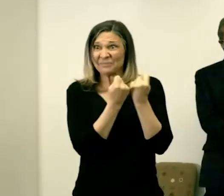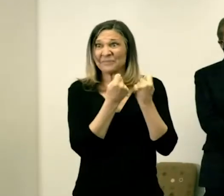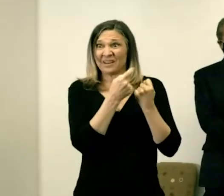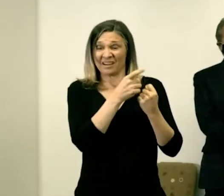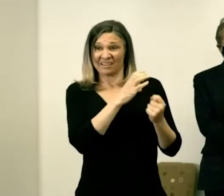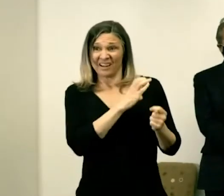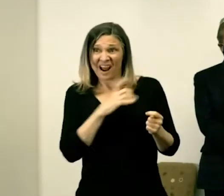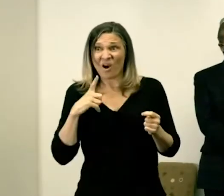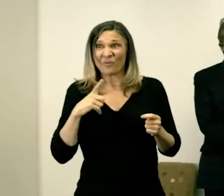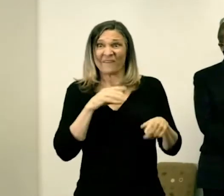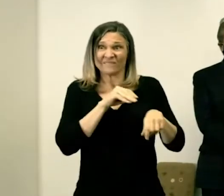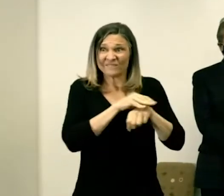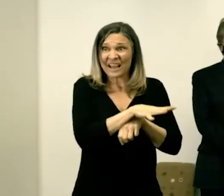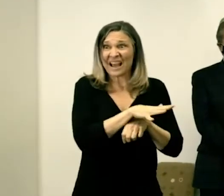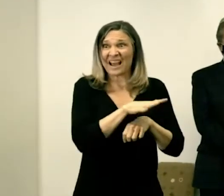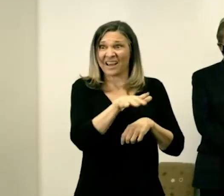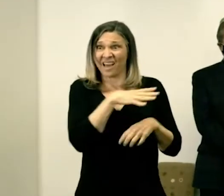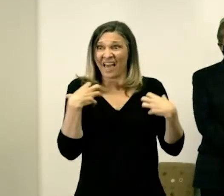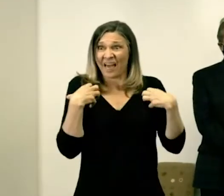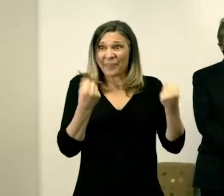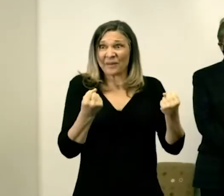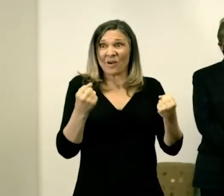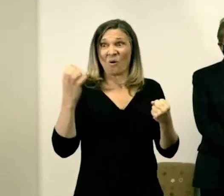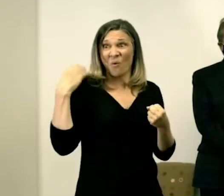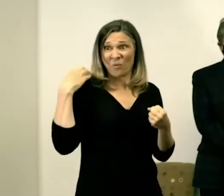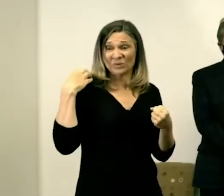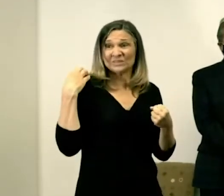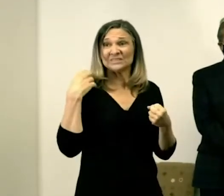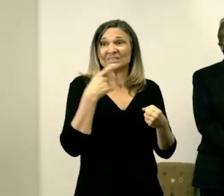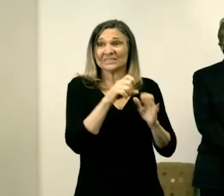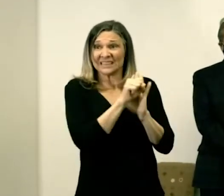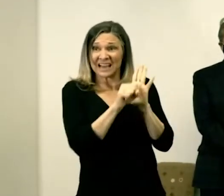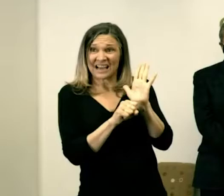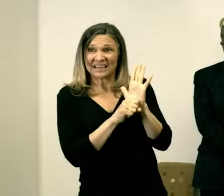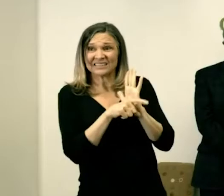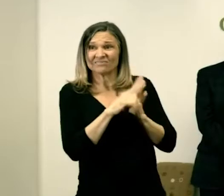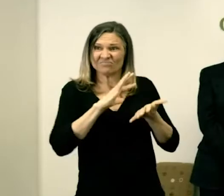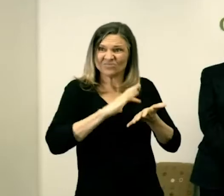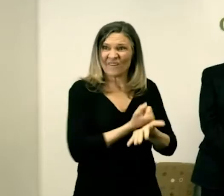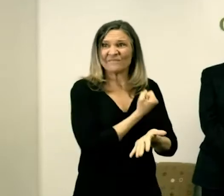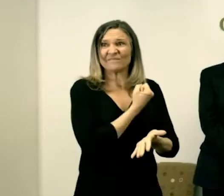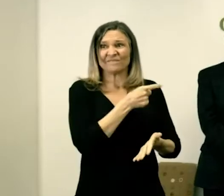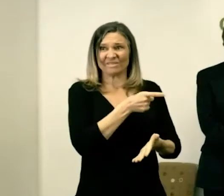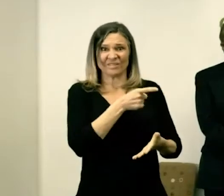health officers up and down the state that I think deserve extraordinary amount of credit.